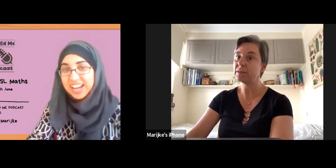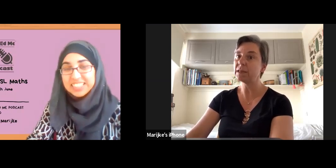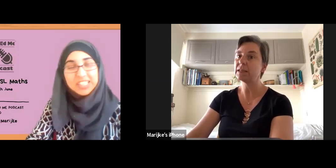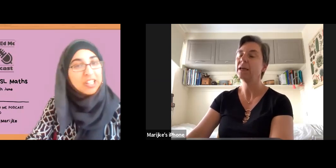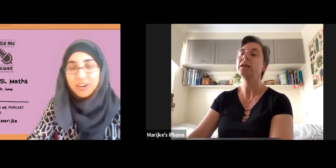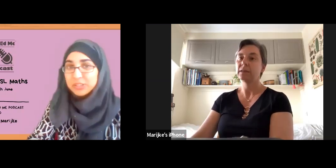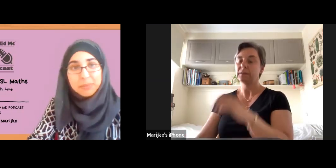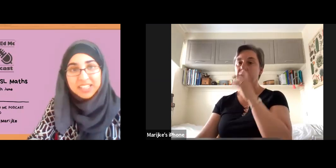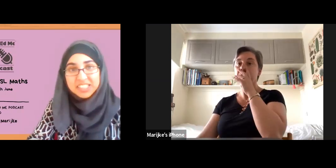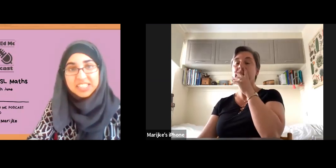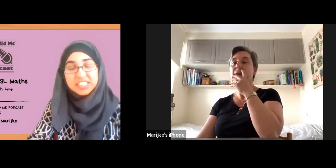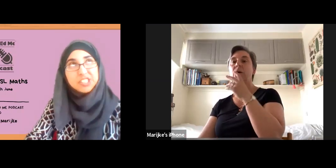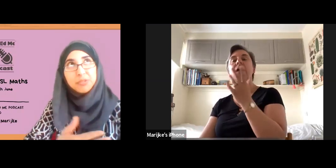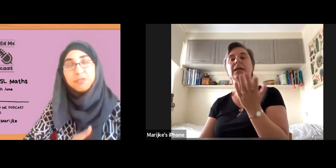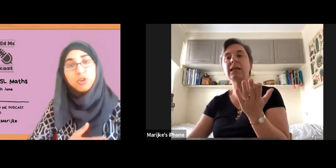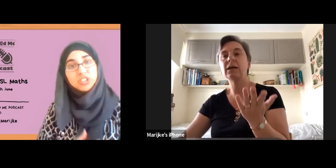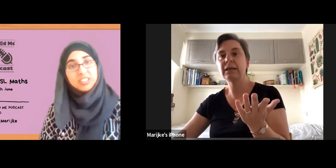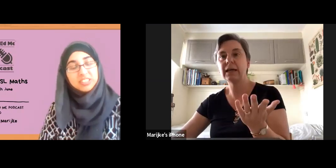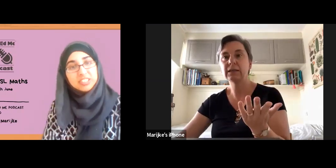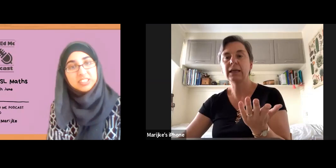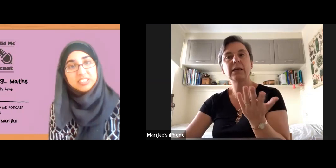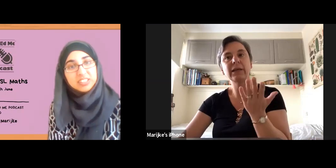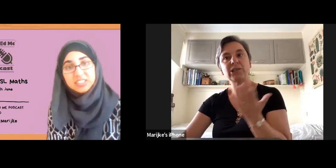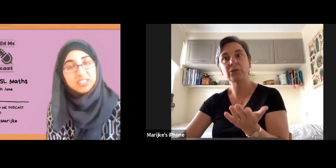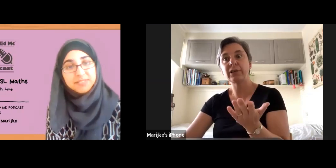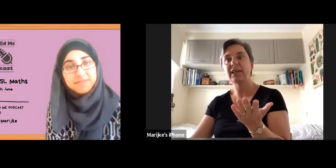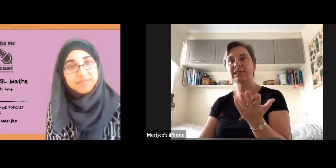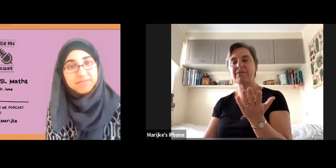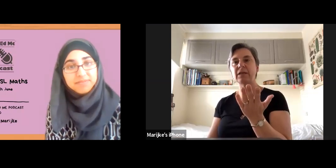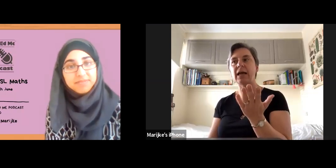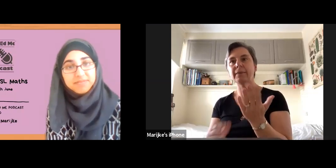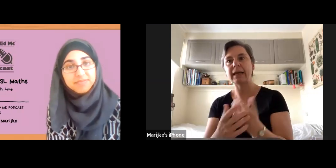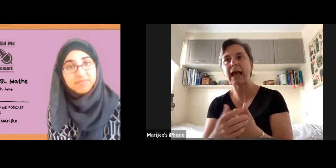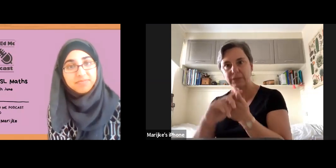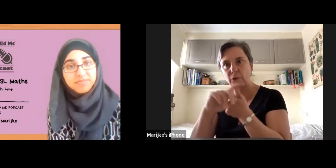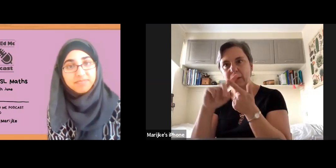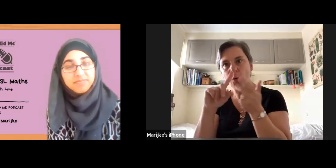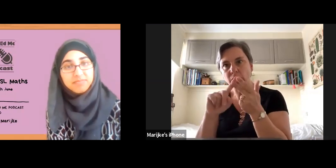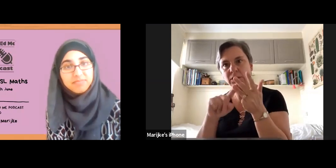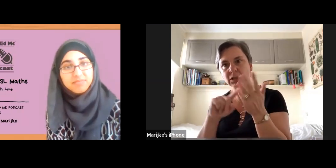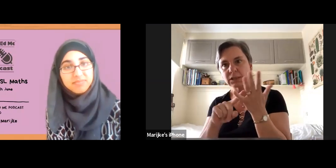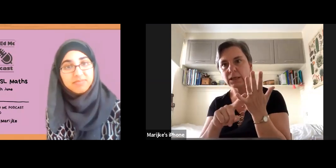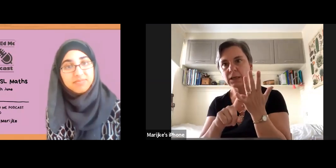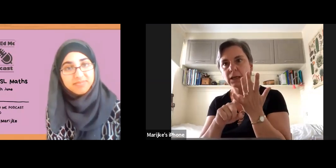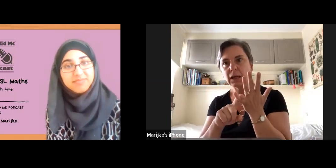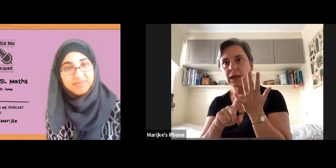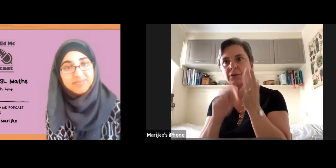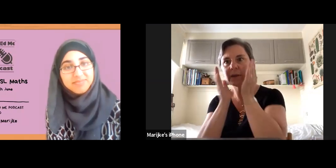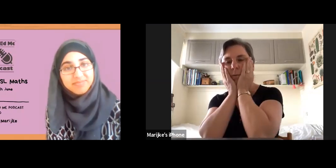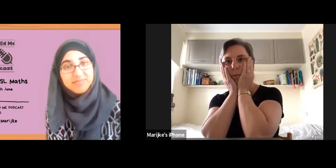Exactly. And they can't do the basics, and it's like when you get children in year 7 and they're counting on M1s, and you think, what